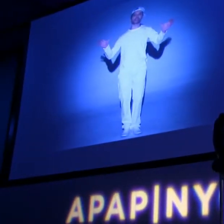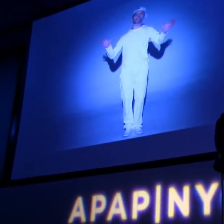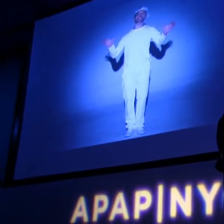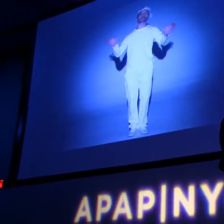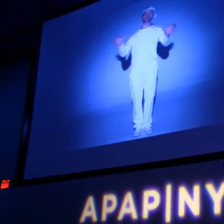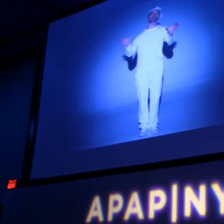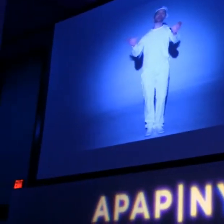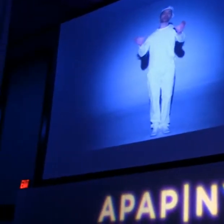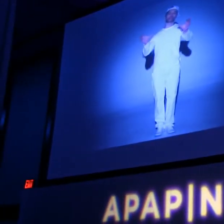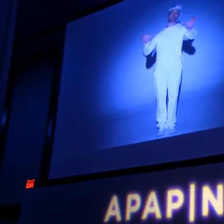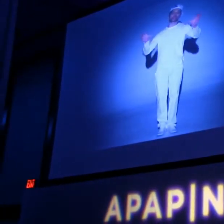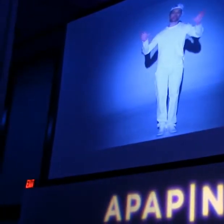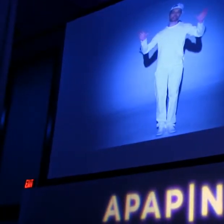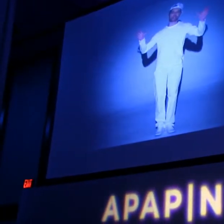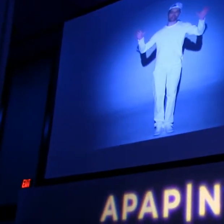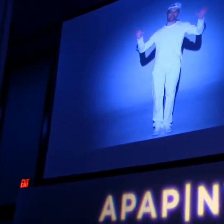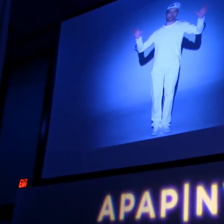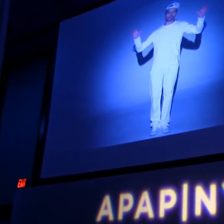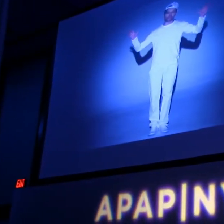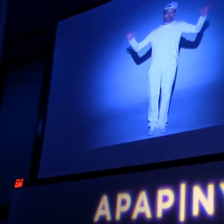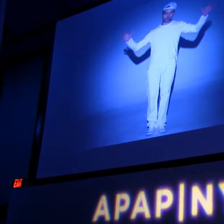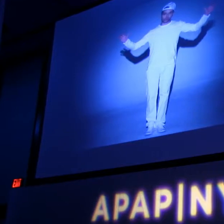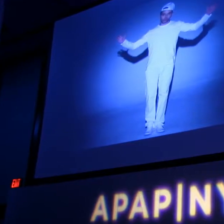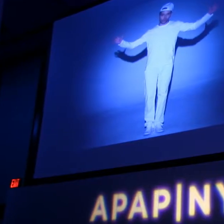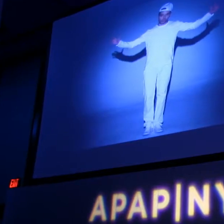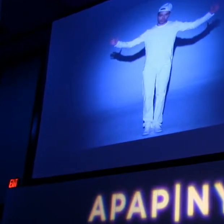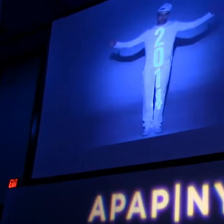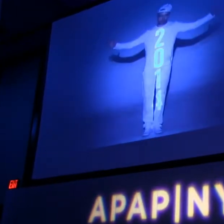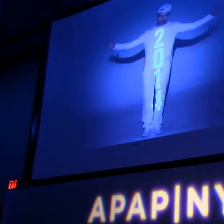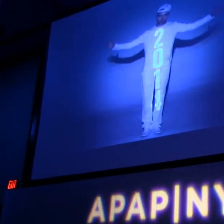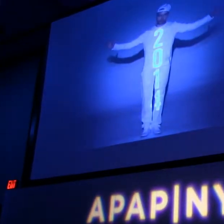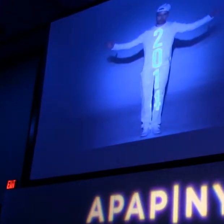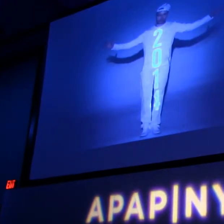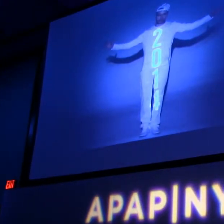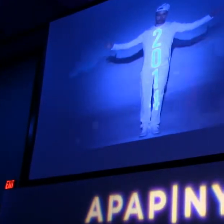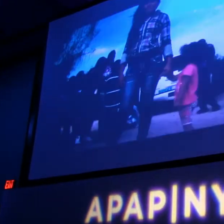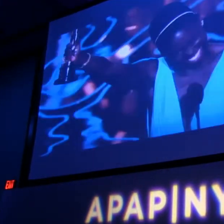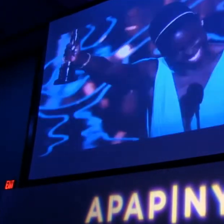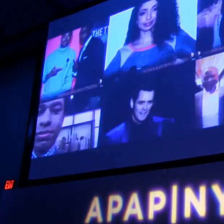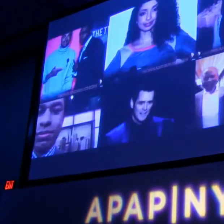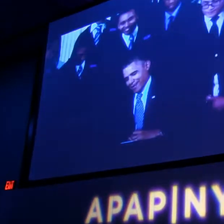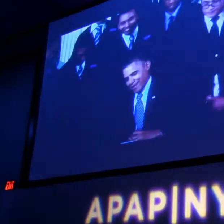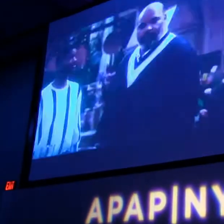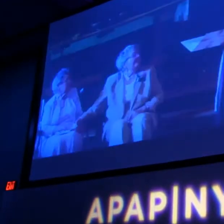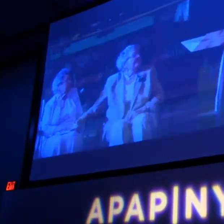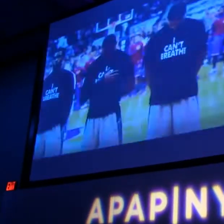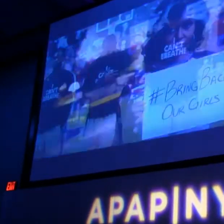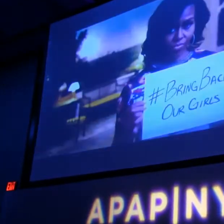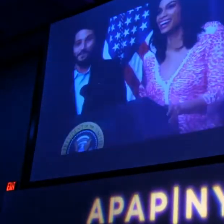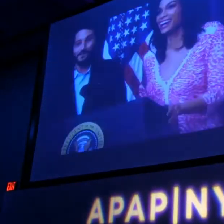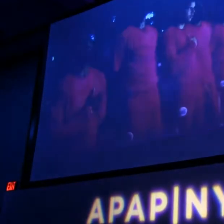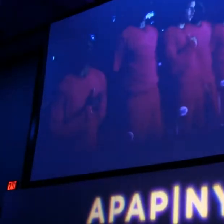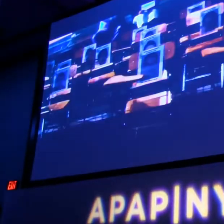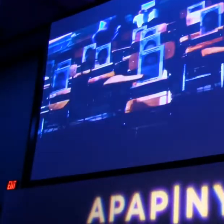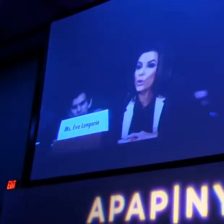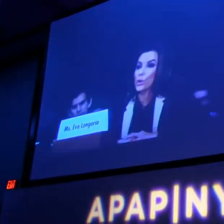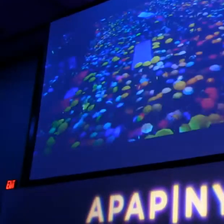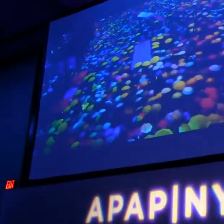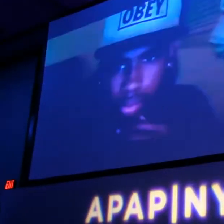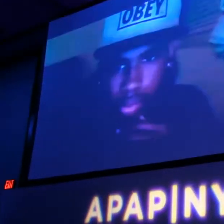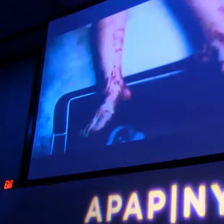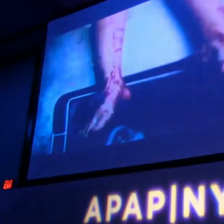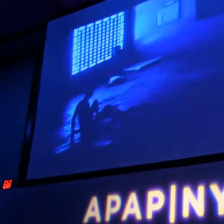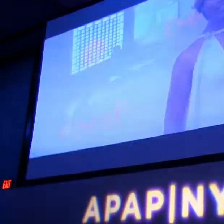year in the history of the world like that of the year 2014? Did you dance? Did you see the love? Did you